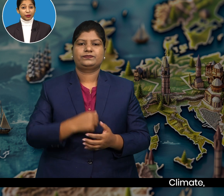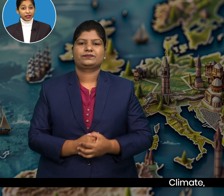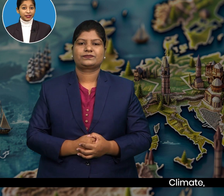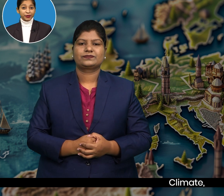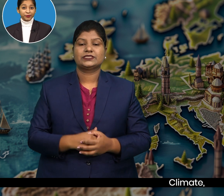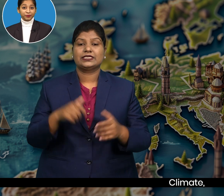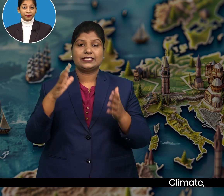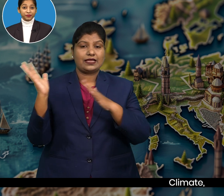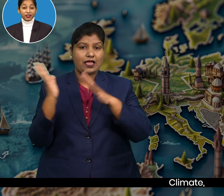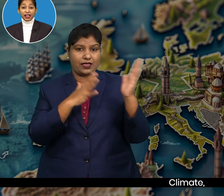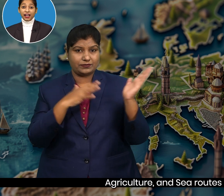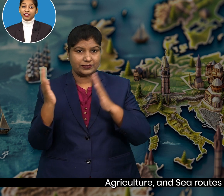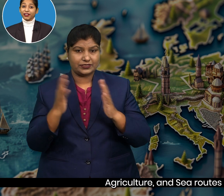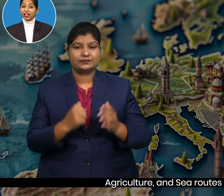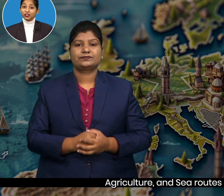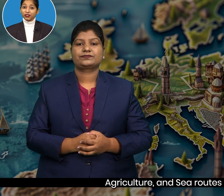Climate,